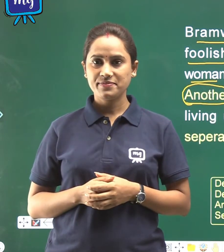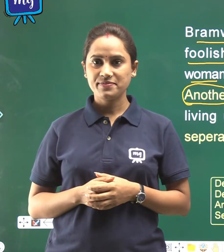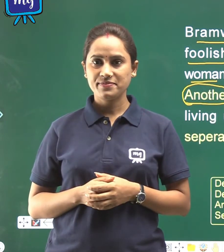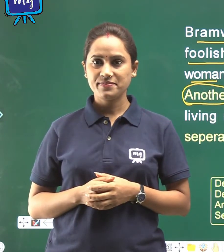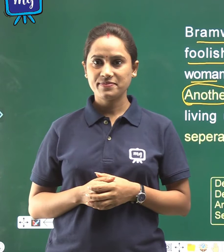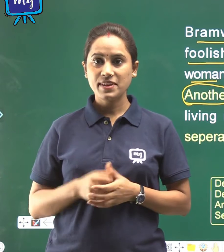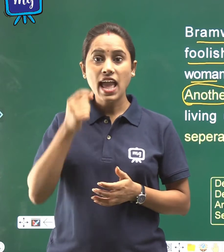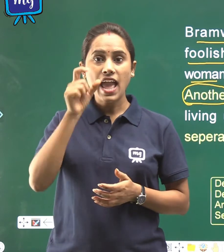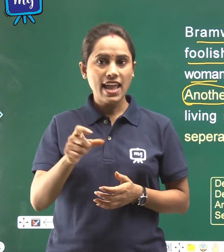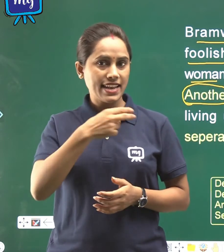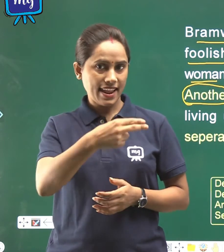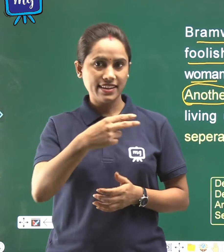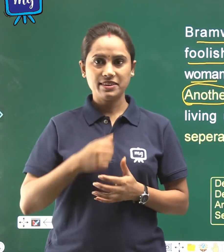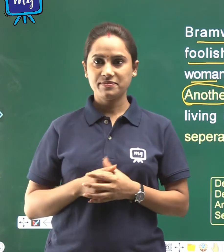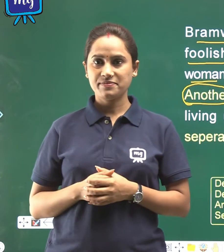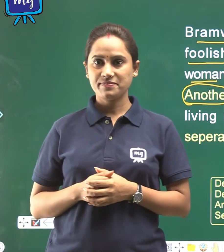Danny,